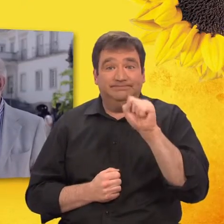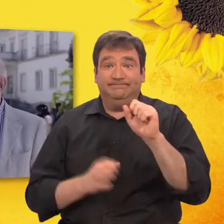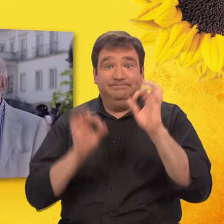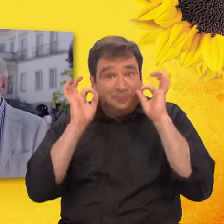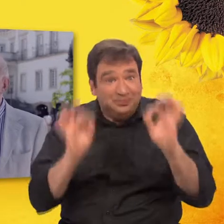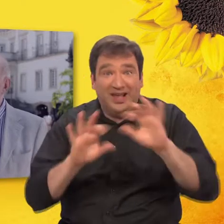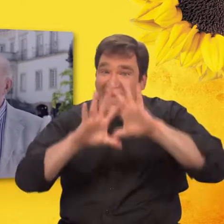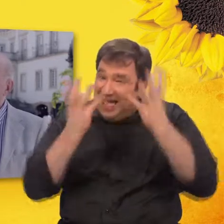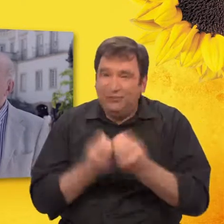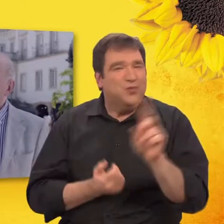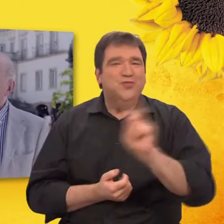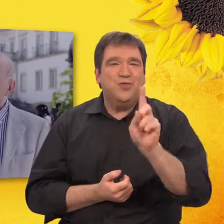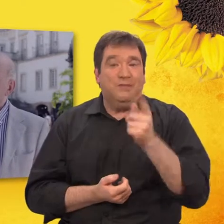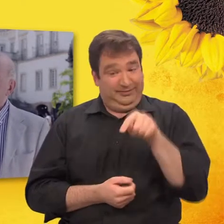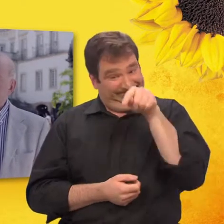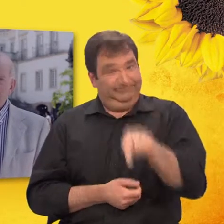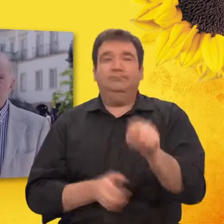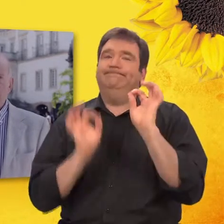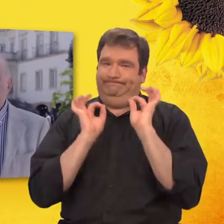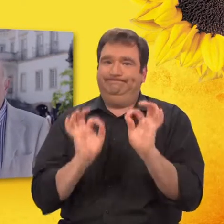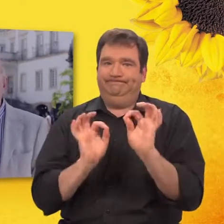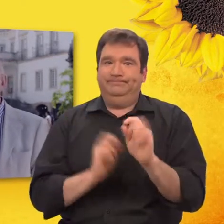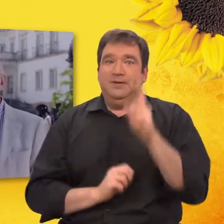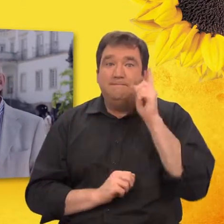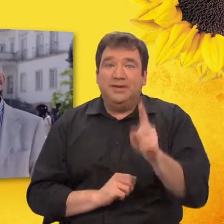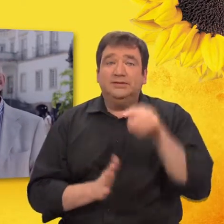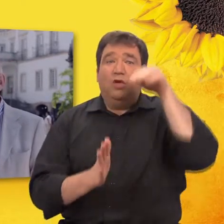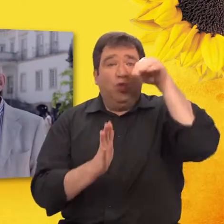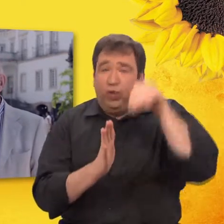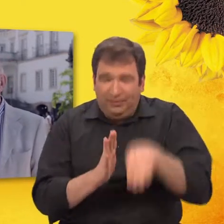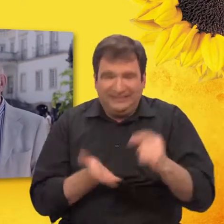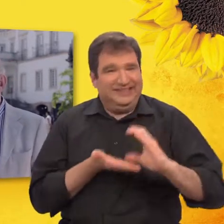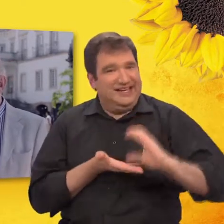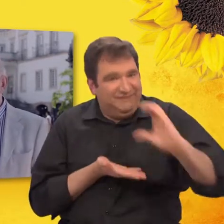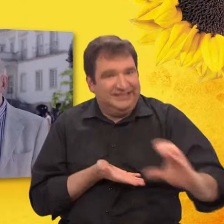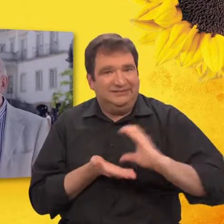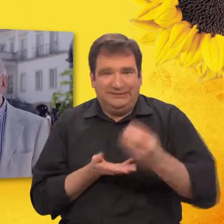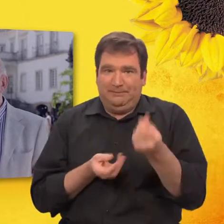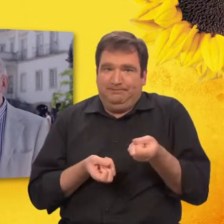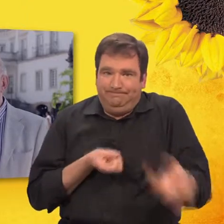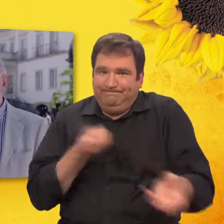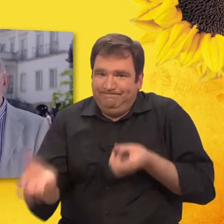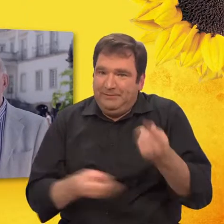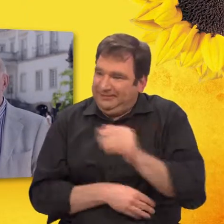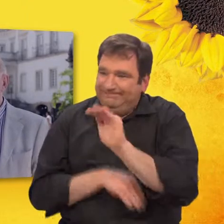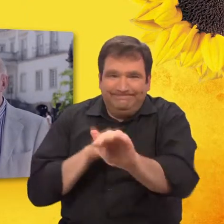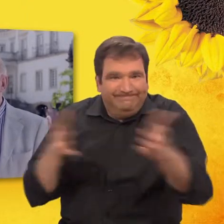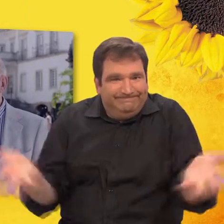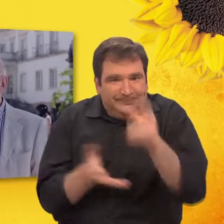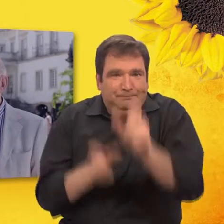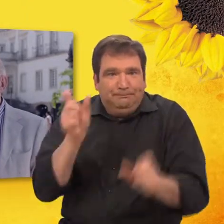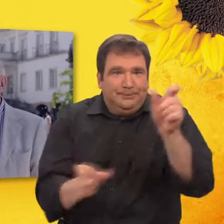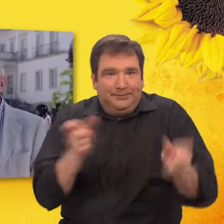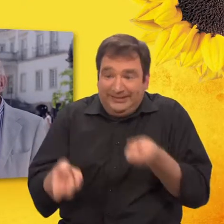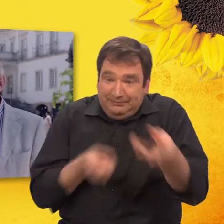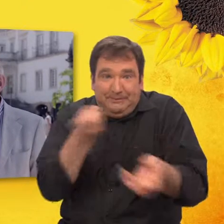was absolutely right. You got to reverse the recession by investment and spending. And you do, the only way you can